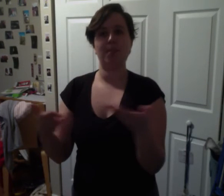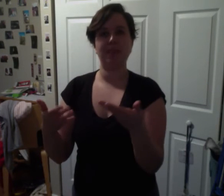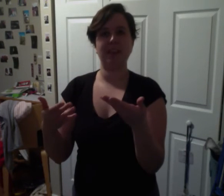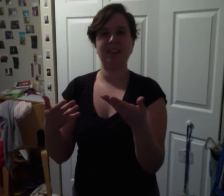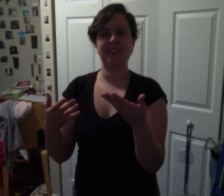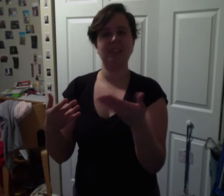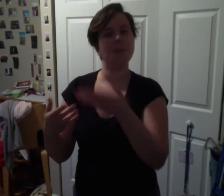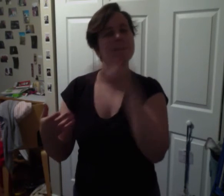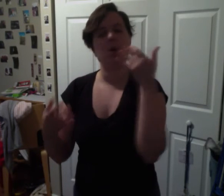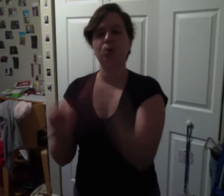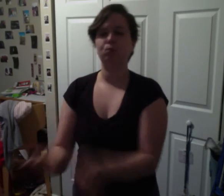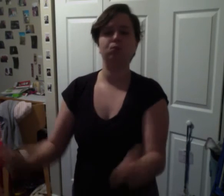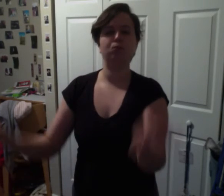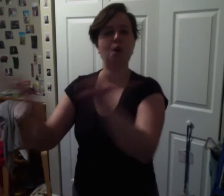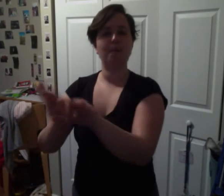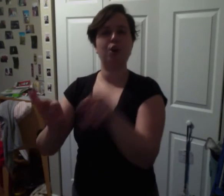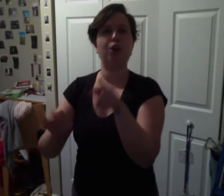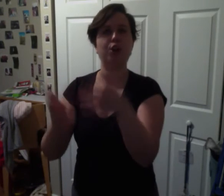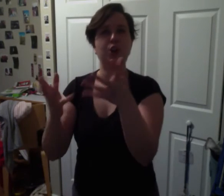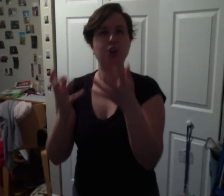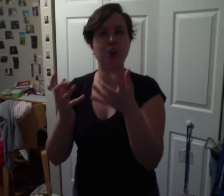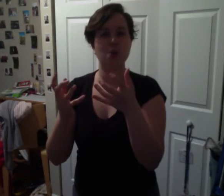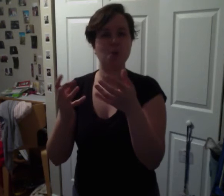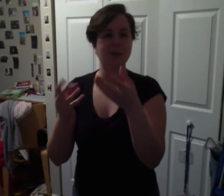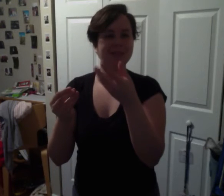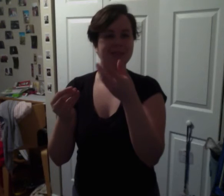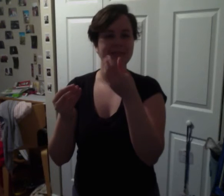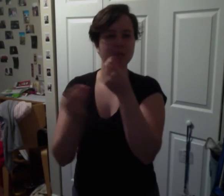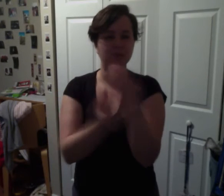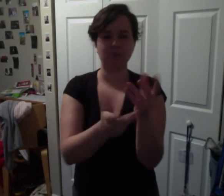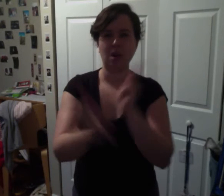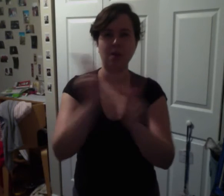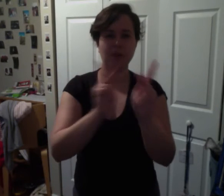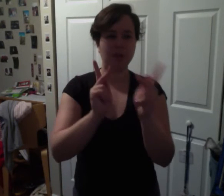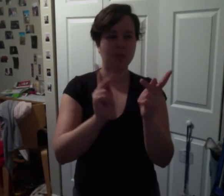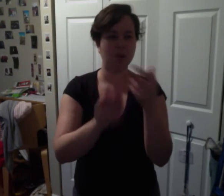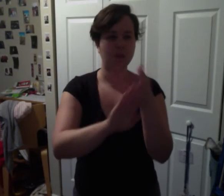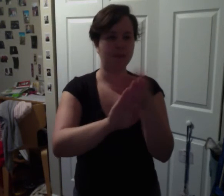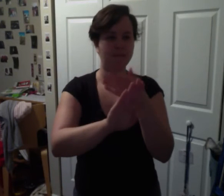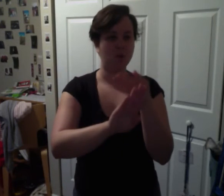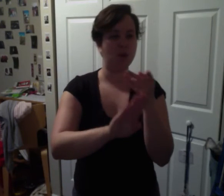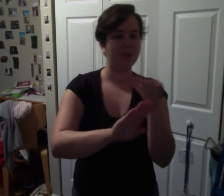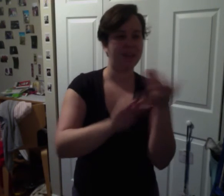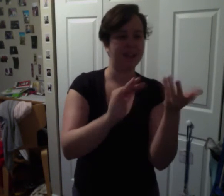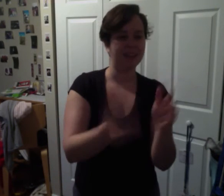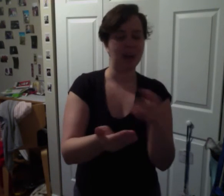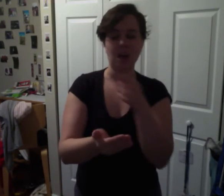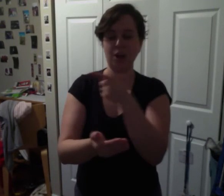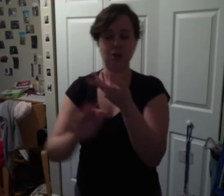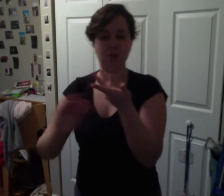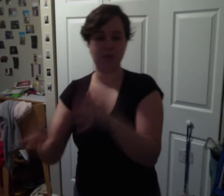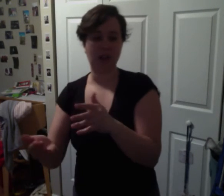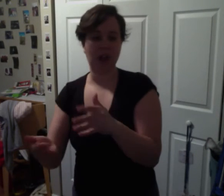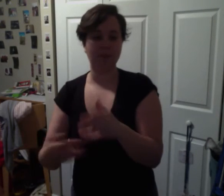die. Thank you. I love you. Forgive me. I forgive you. They're just about the